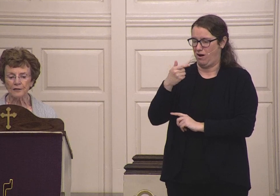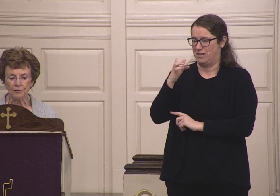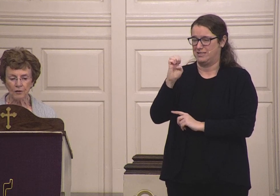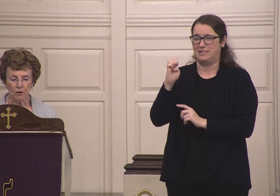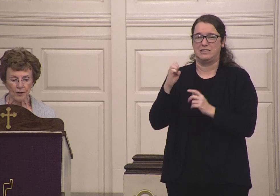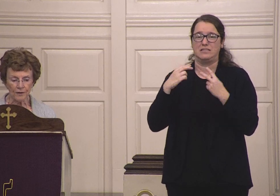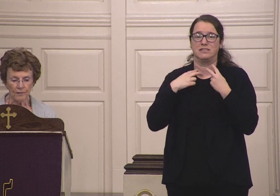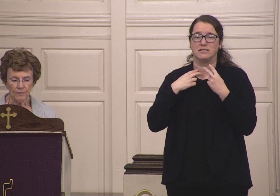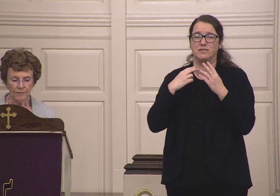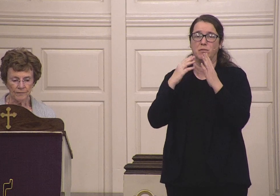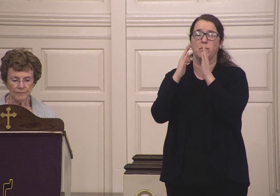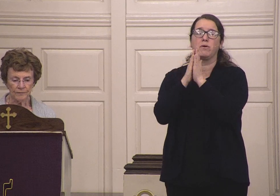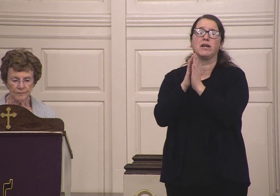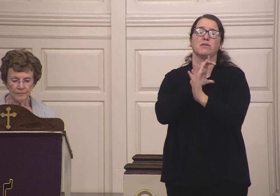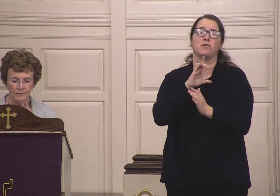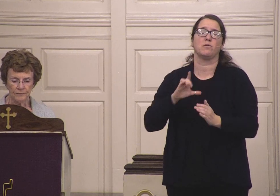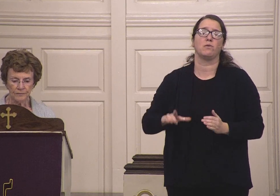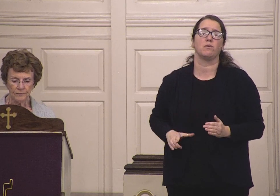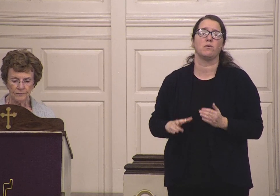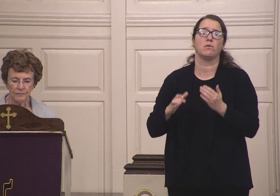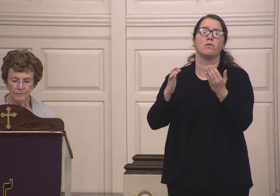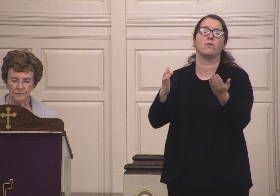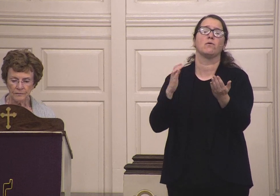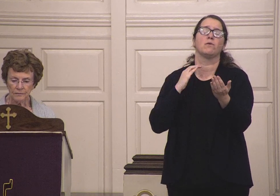we pray to the Lord.